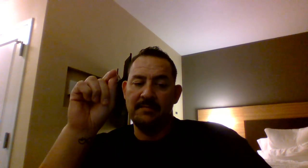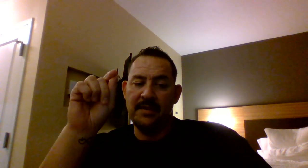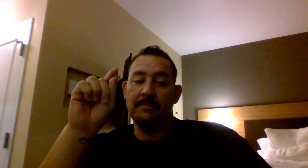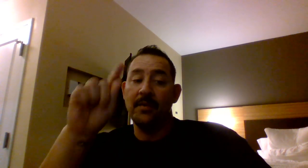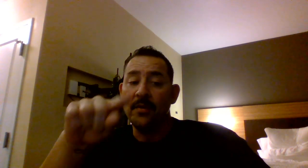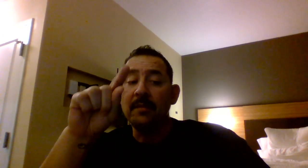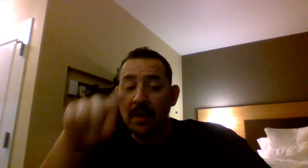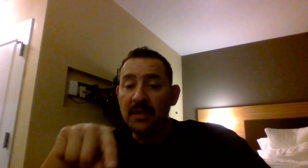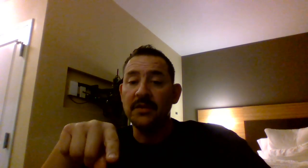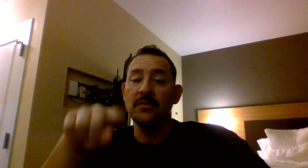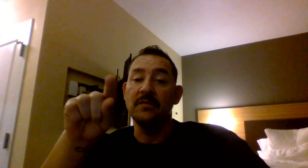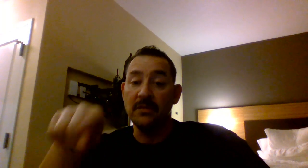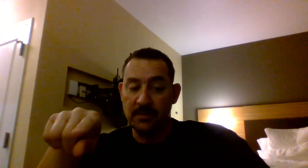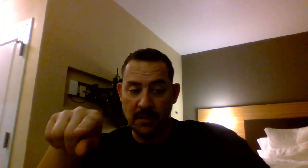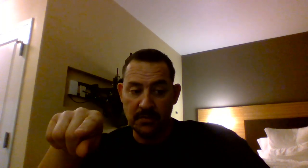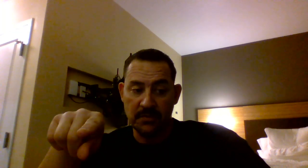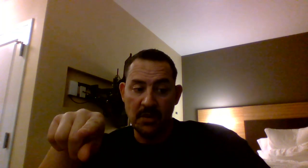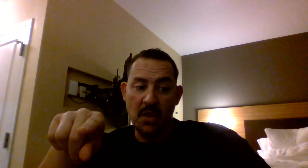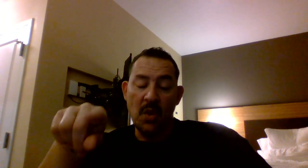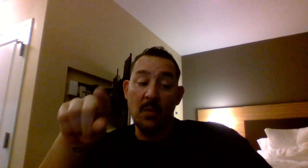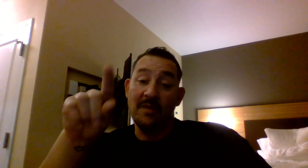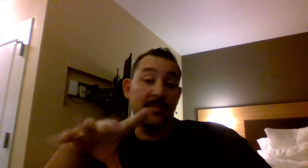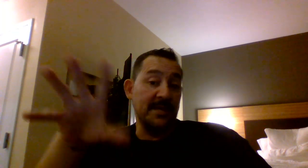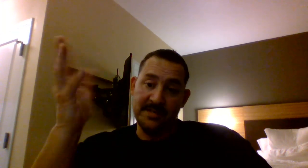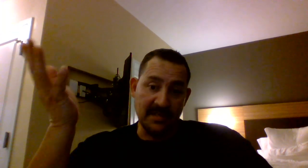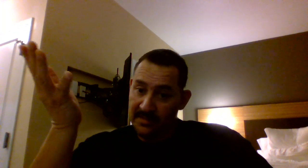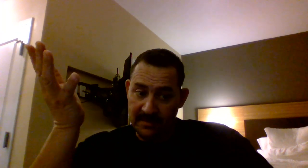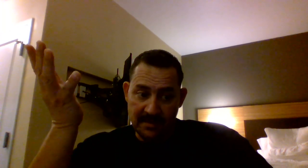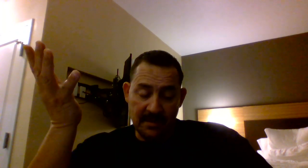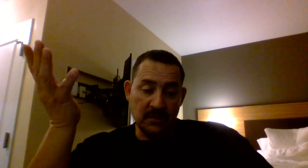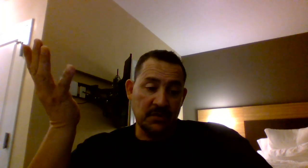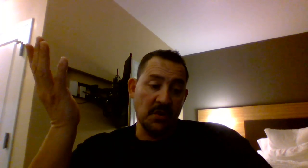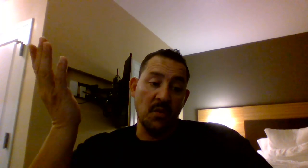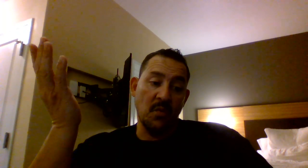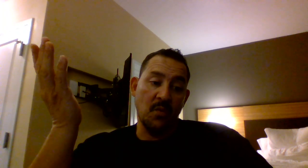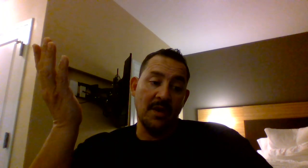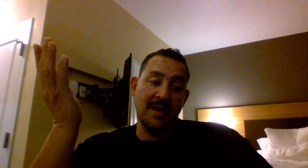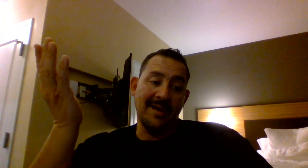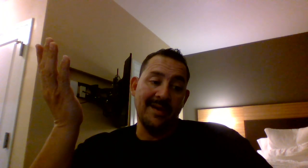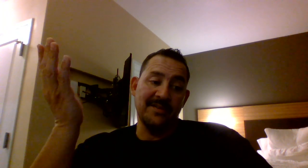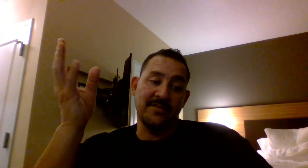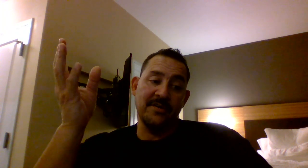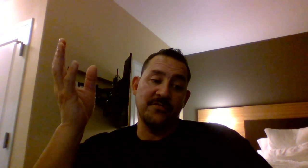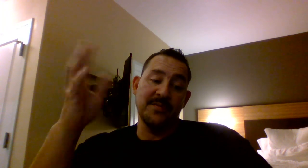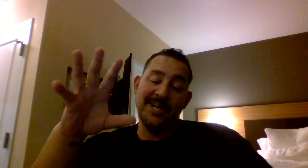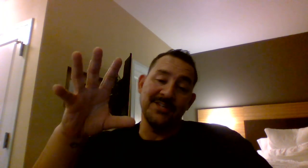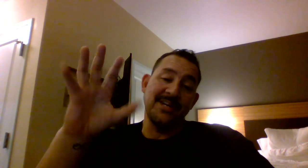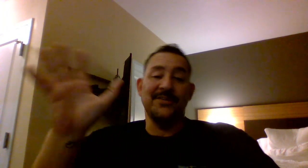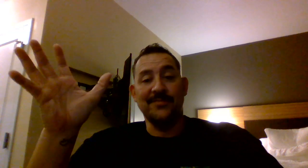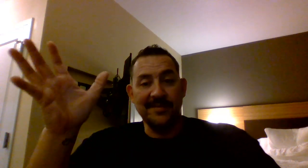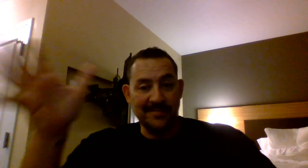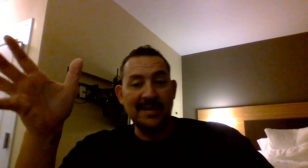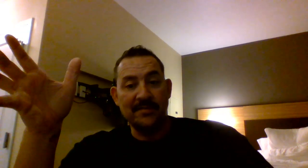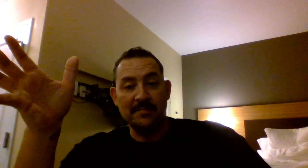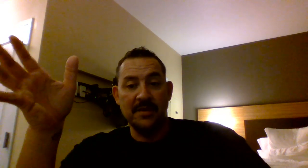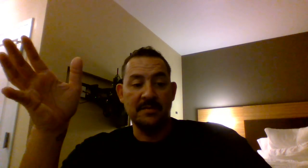ATP per molecule of glucose, while fermentation doesn't. So as far as fermentation, I couldn't really find very much